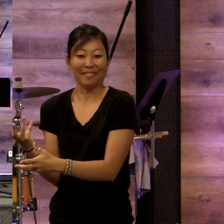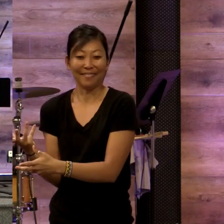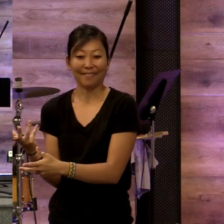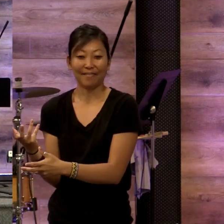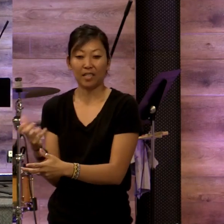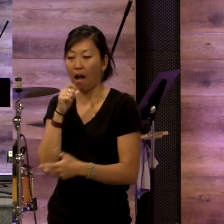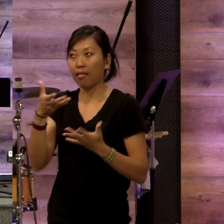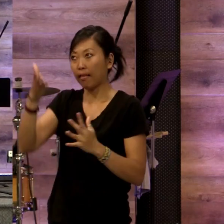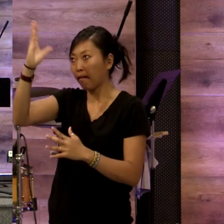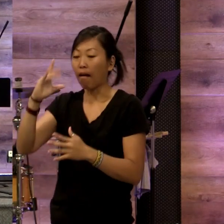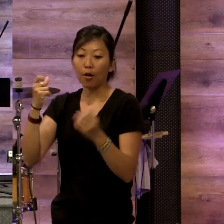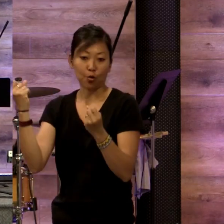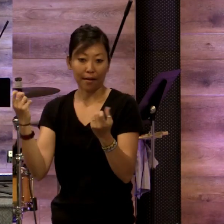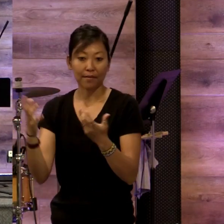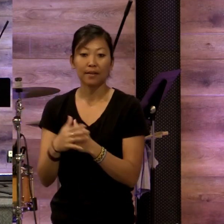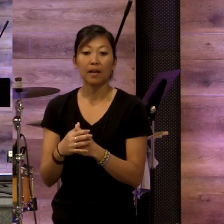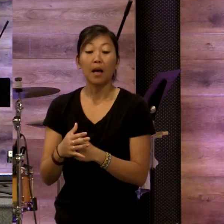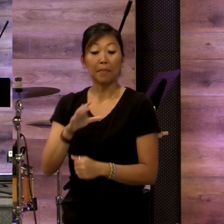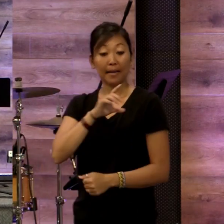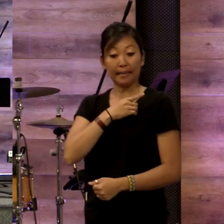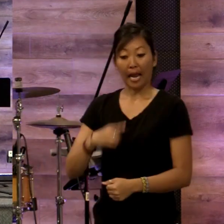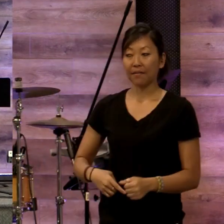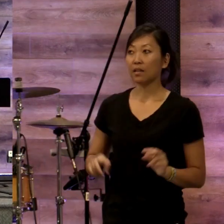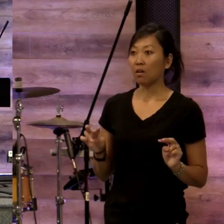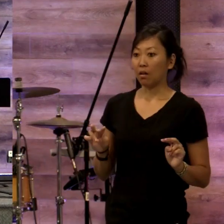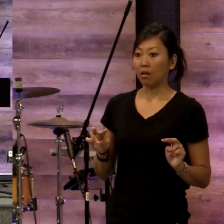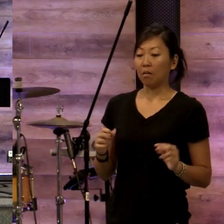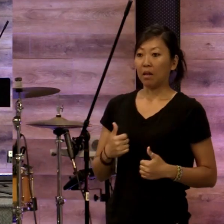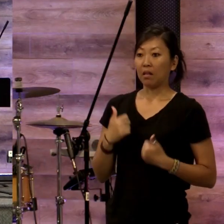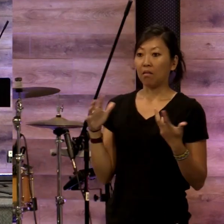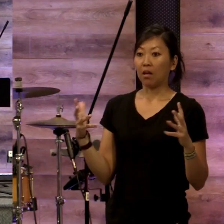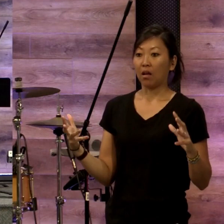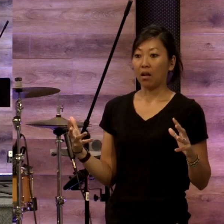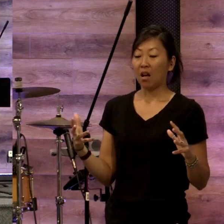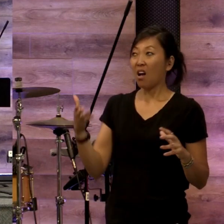with the opportunity, entrusted himself to God perfectly.